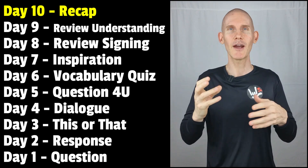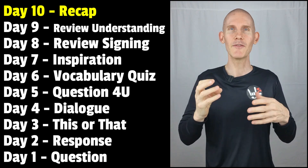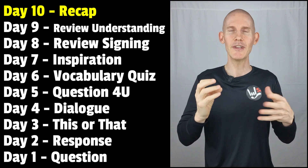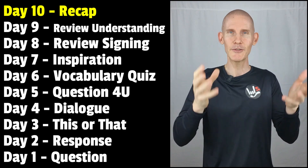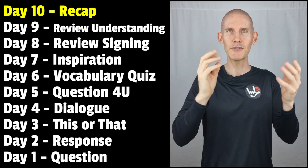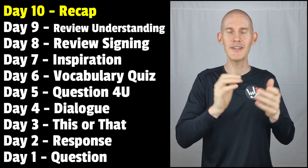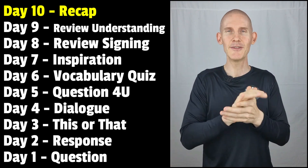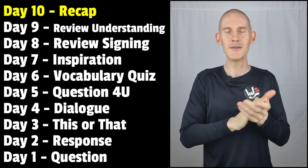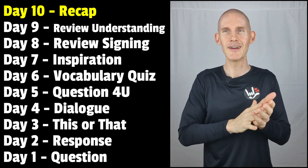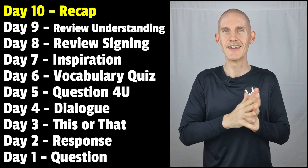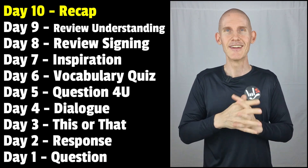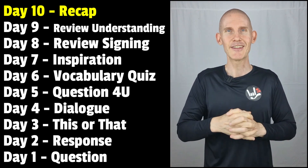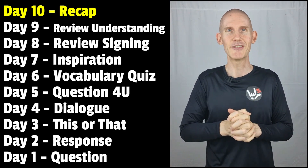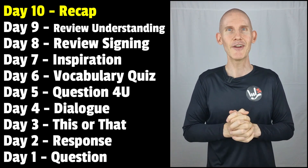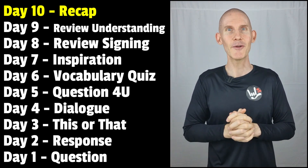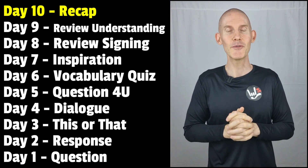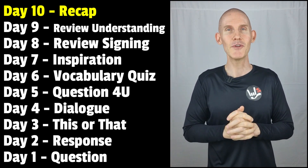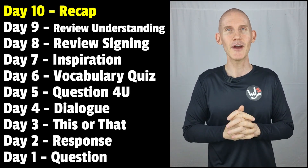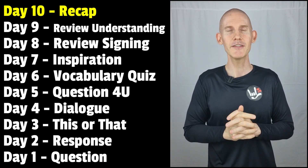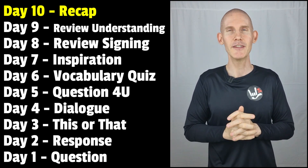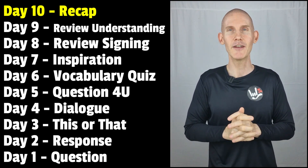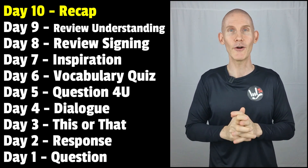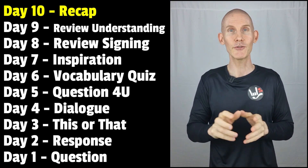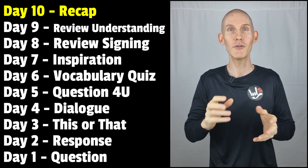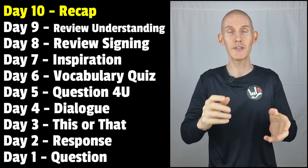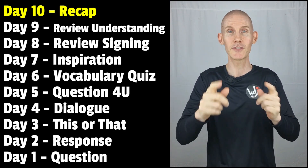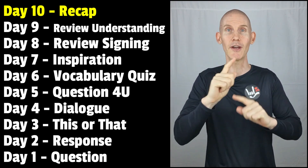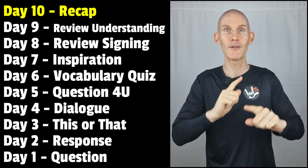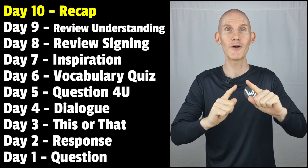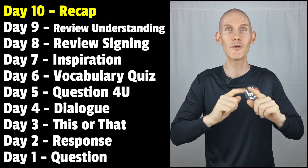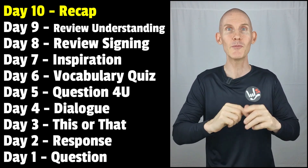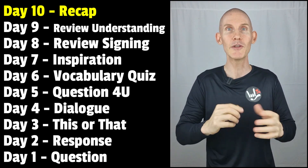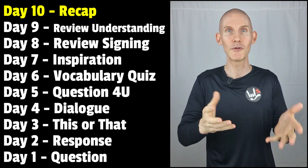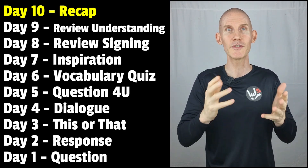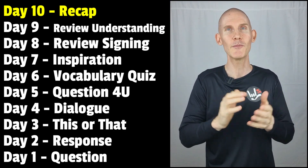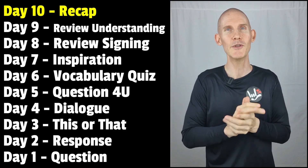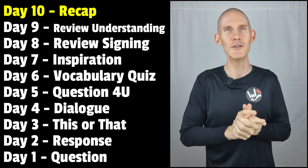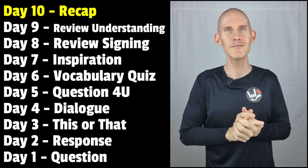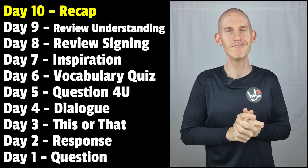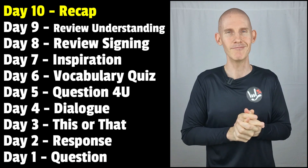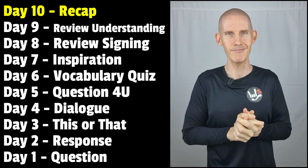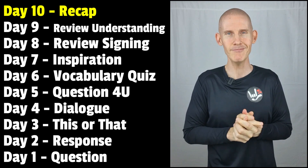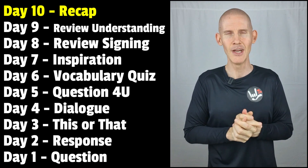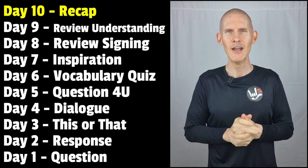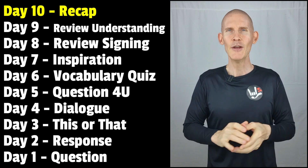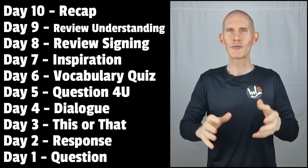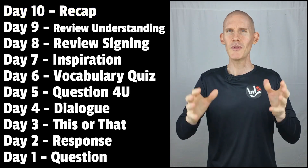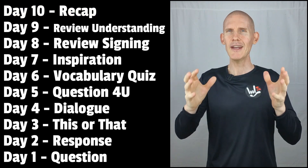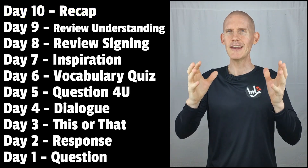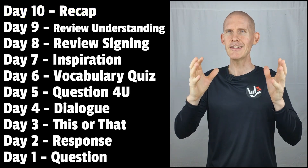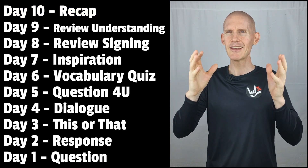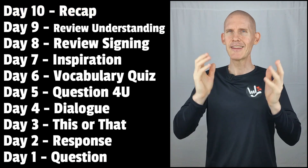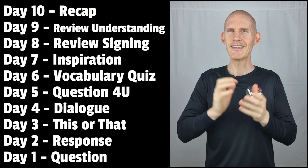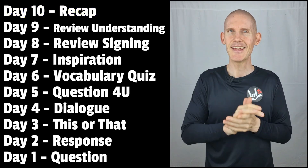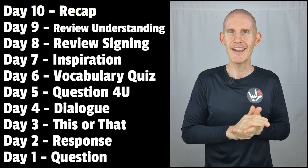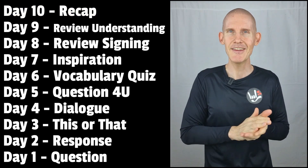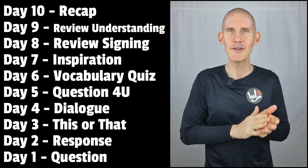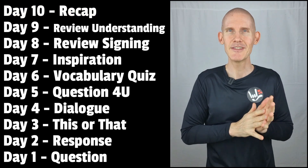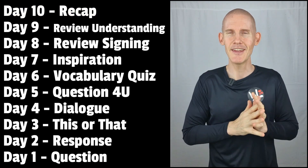of interesting to share that with you guys, and then also you can sign along with me and learn something new. So that is the